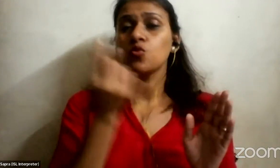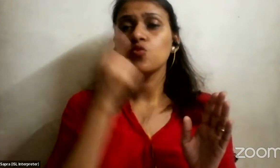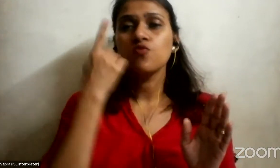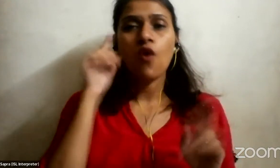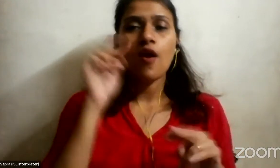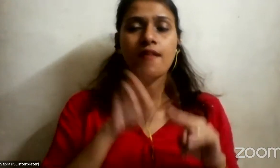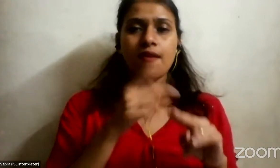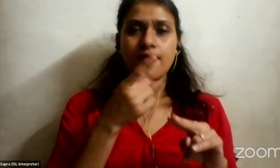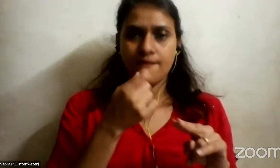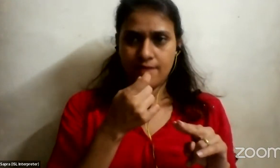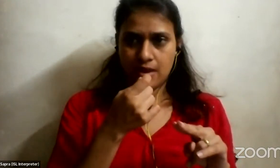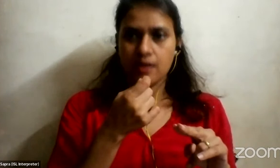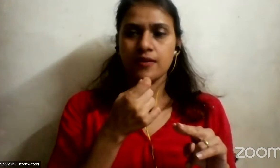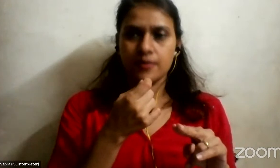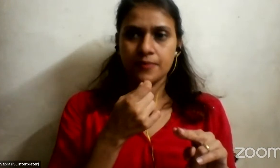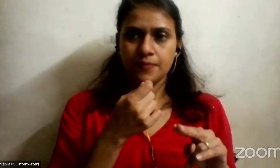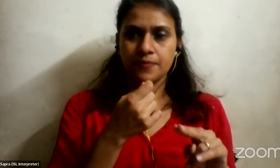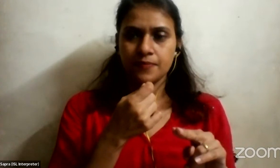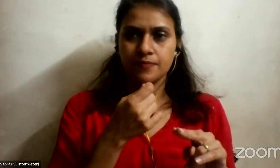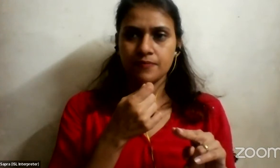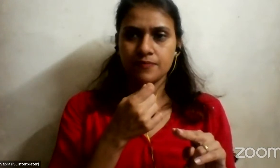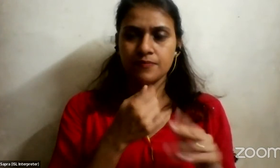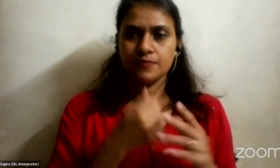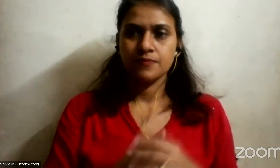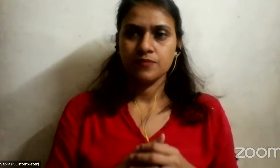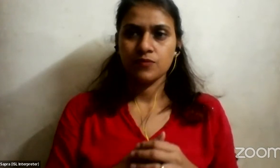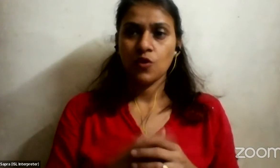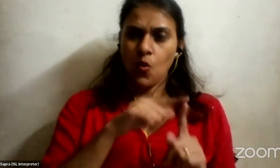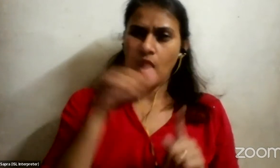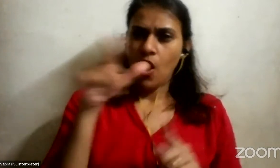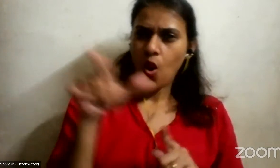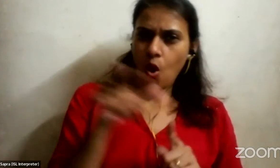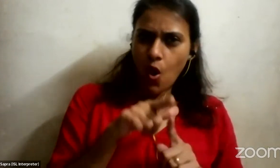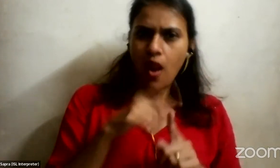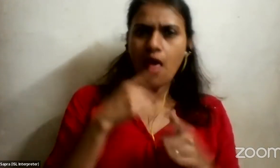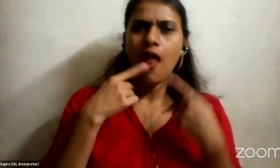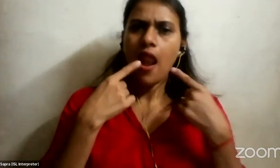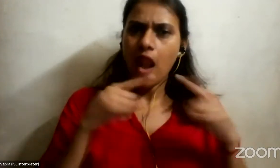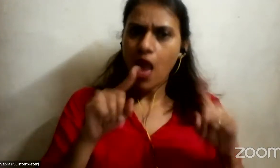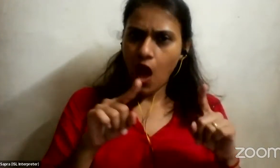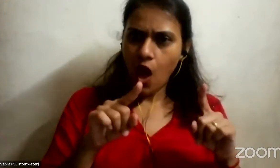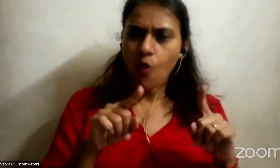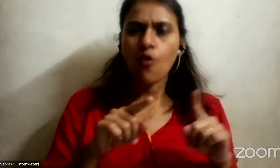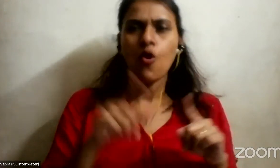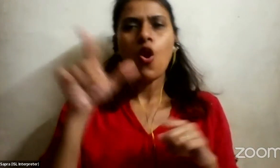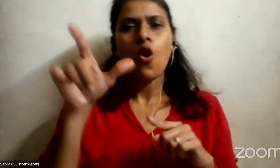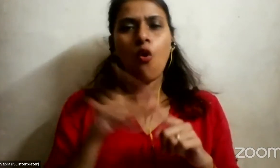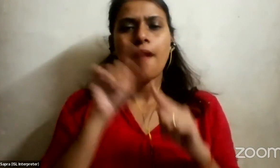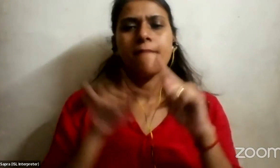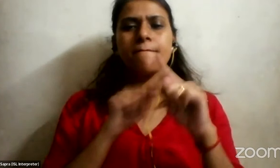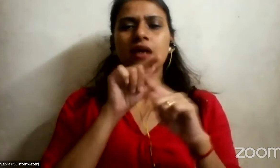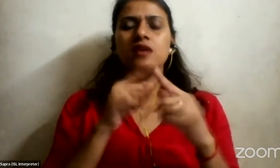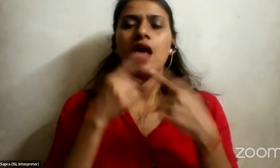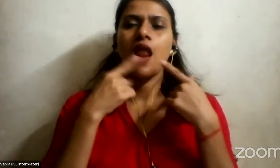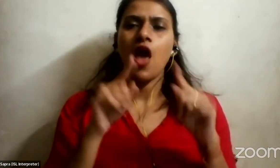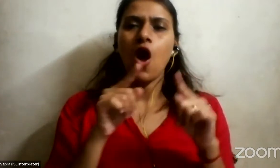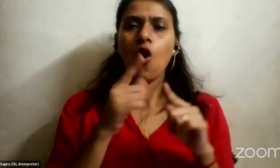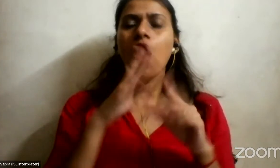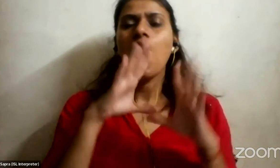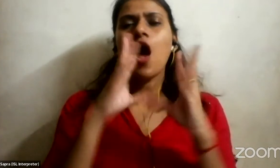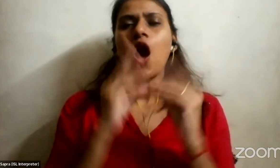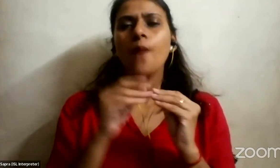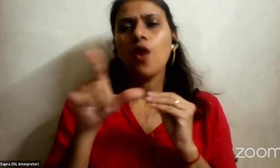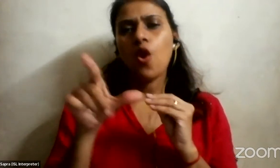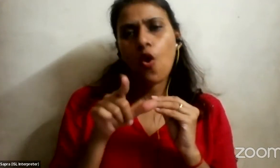determine, whether you deserve a loan, whether you'll be able to pay it back, how much of a loan you deserve.